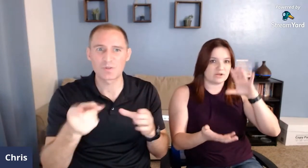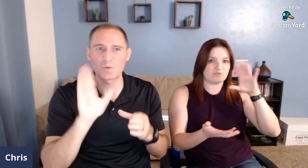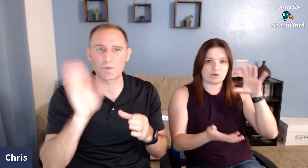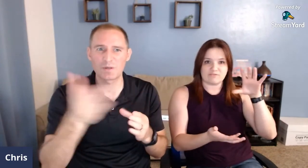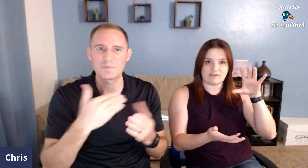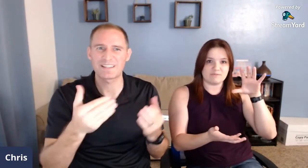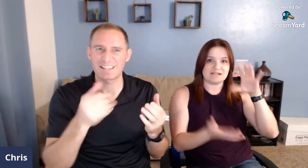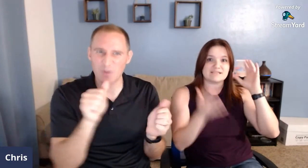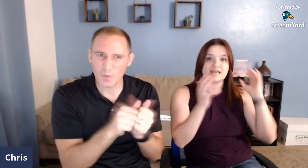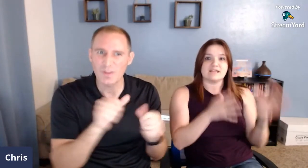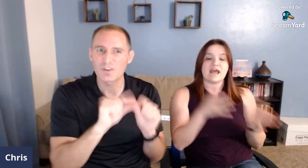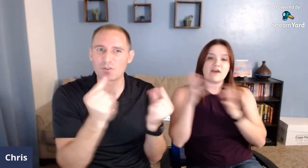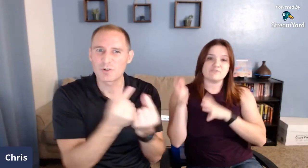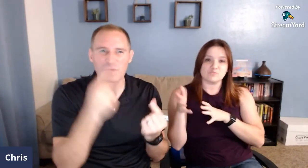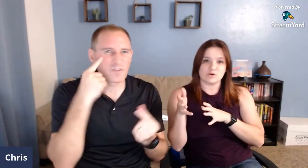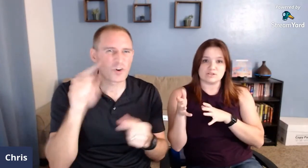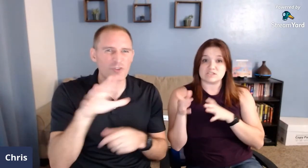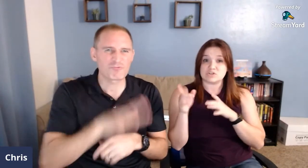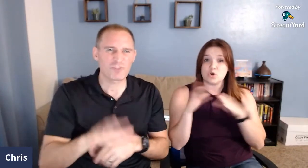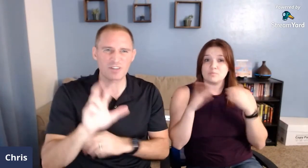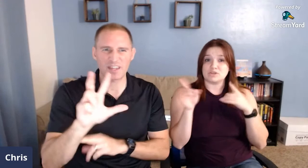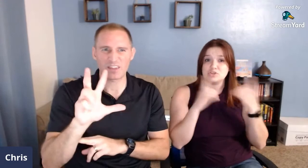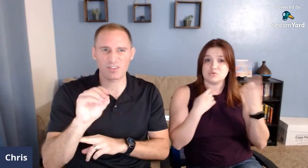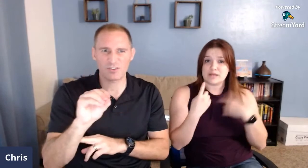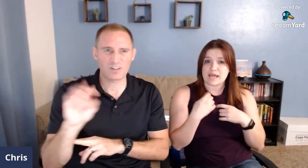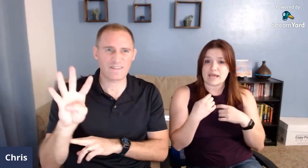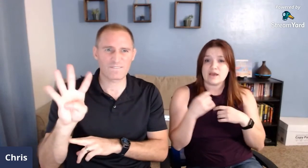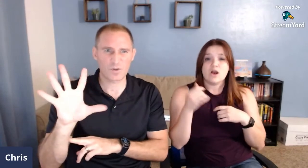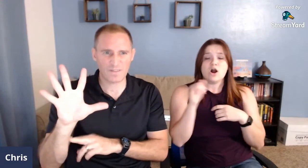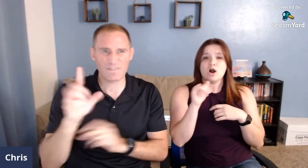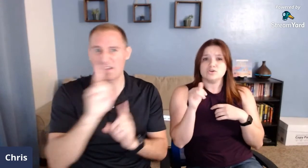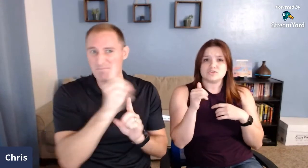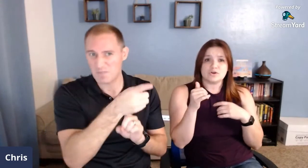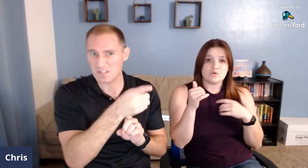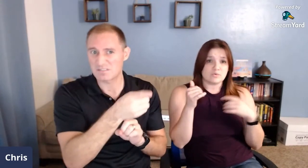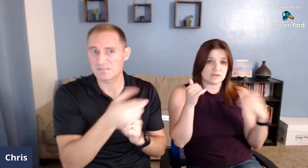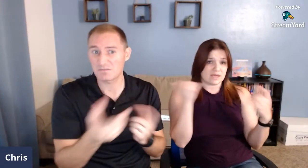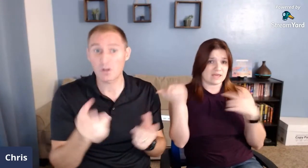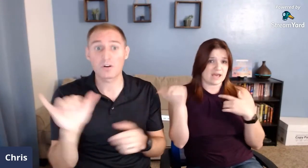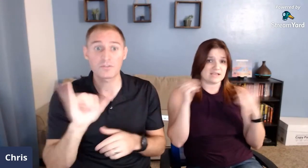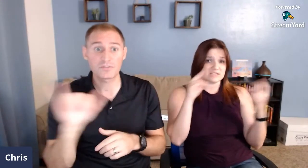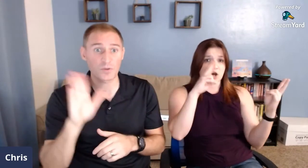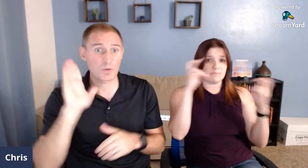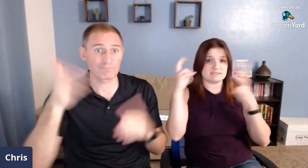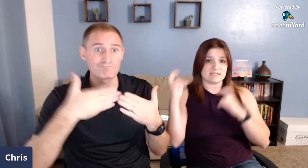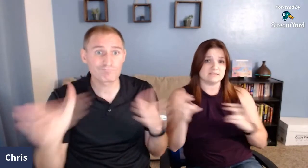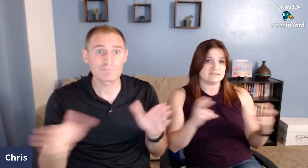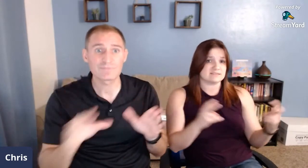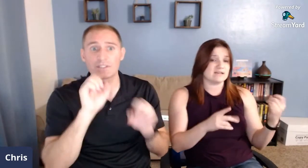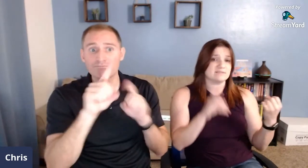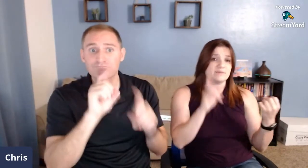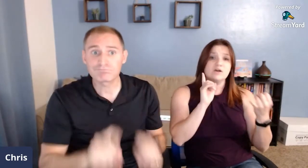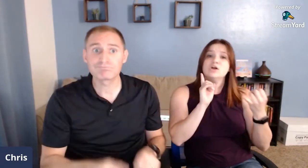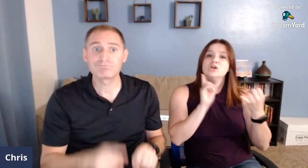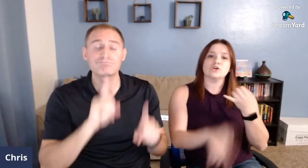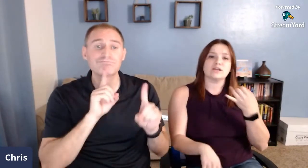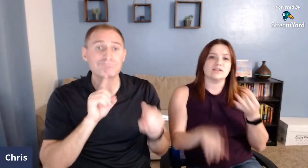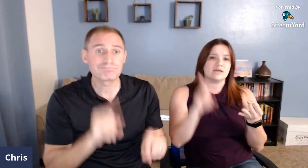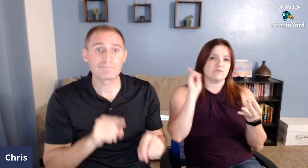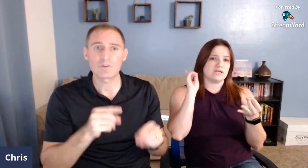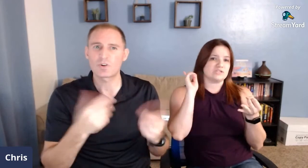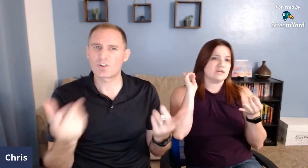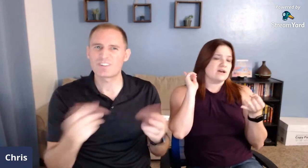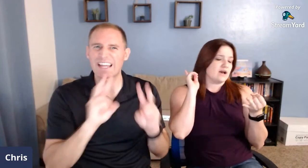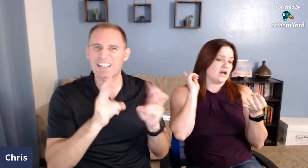for about 30-45 minutes, and then afterwards it's an open Q&A. Also, he has topics that he'll discuss about